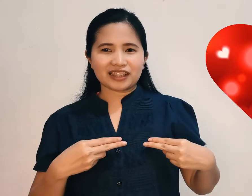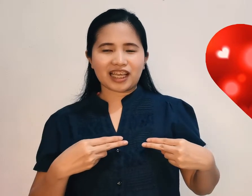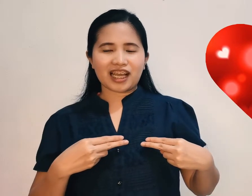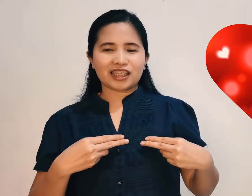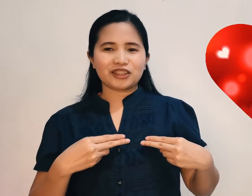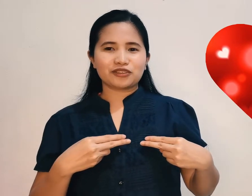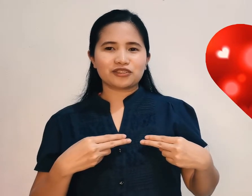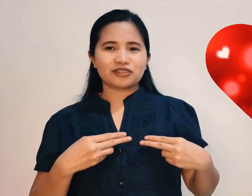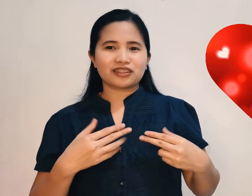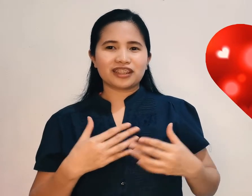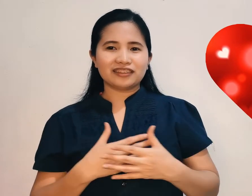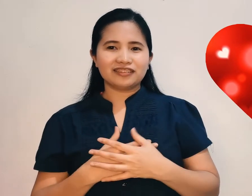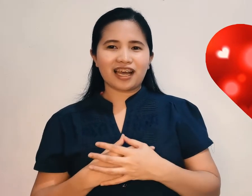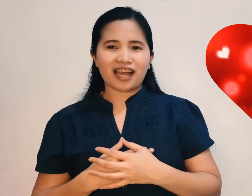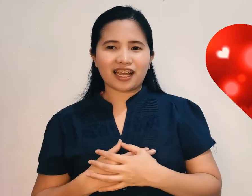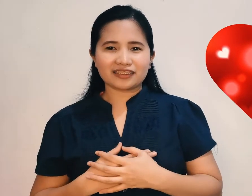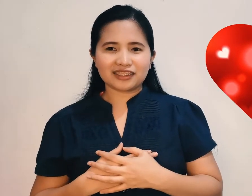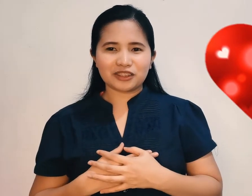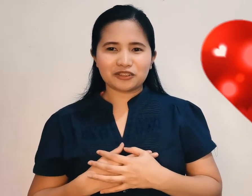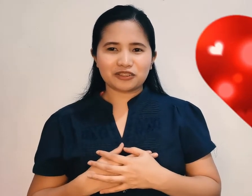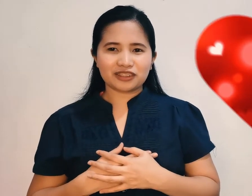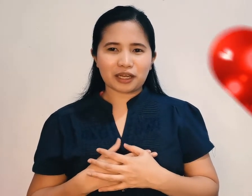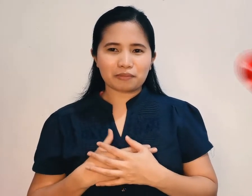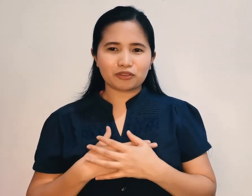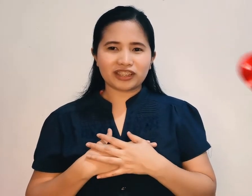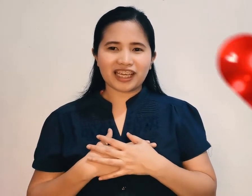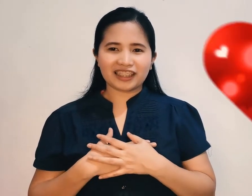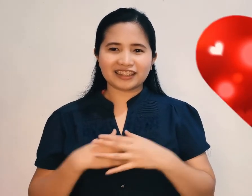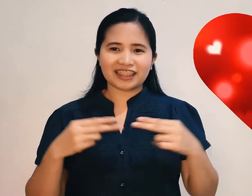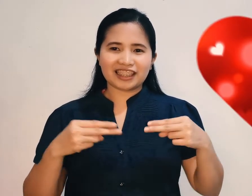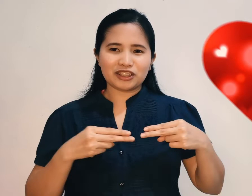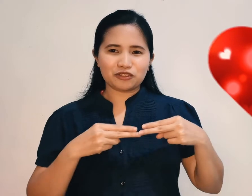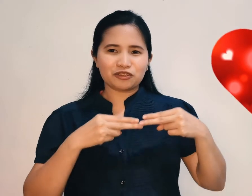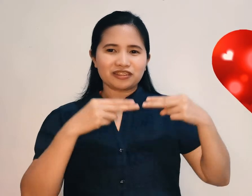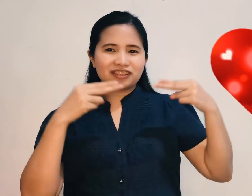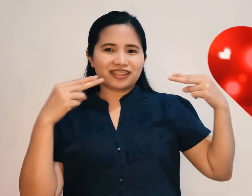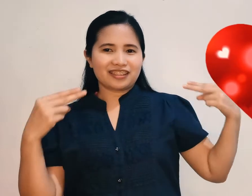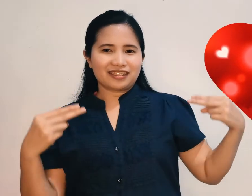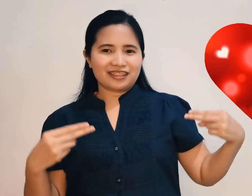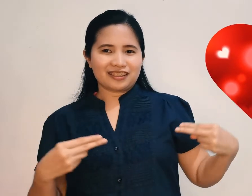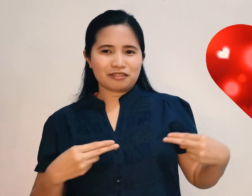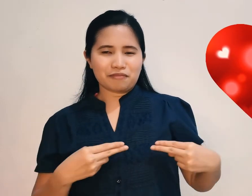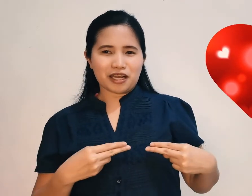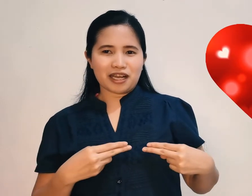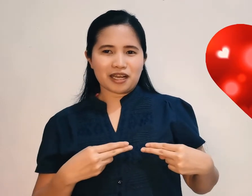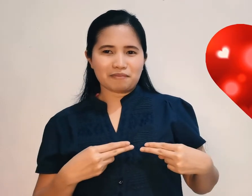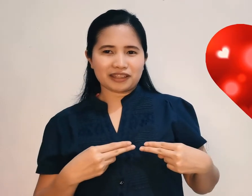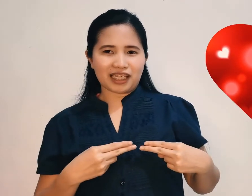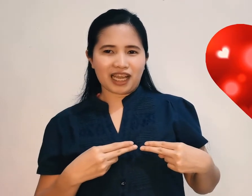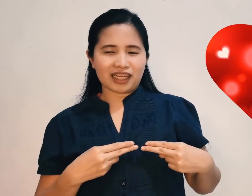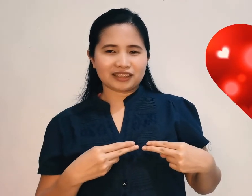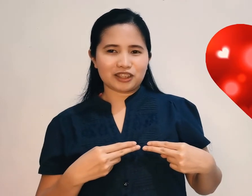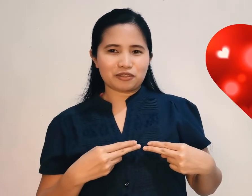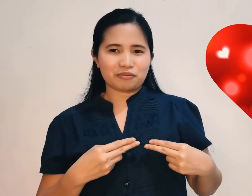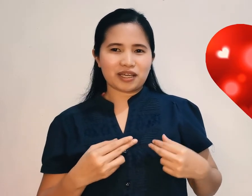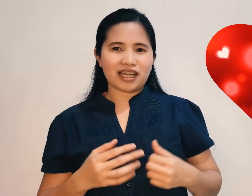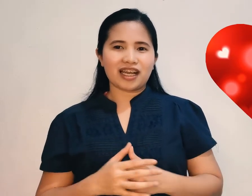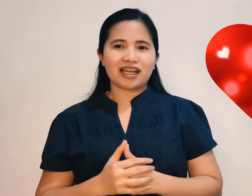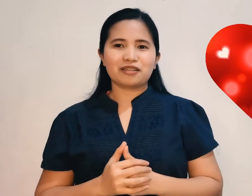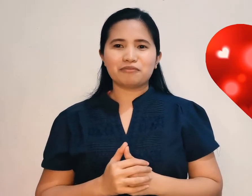Nakikita ang iyong ganda at iyong kapagian sa iyong mga mata at iyong mga